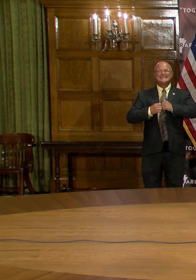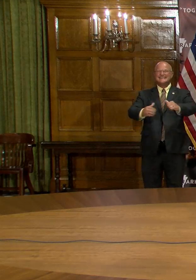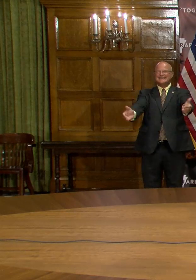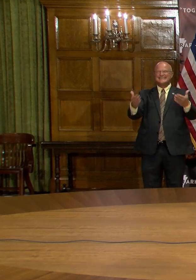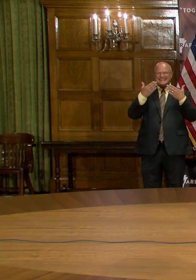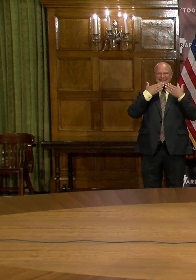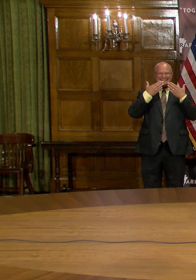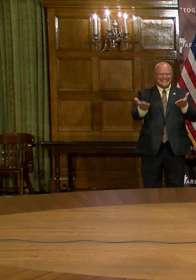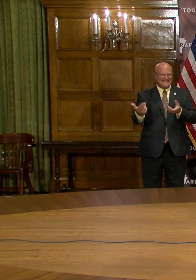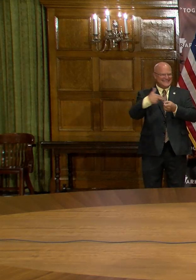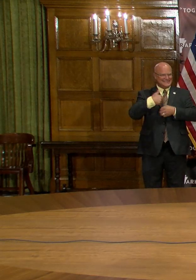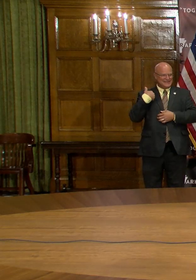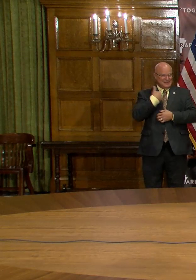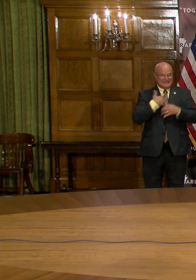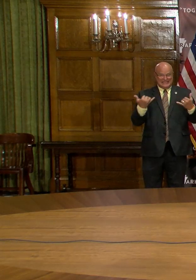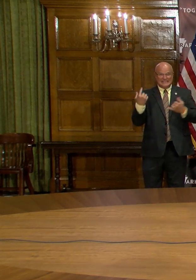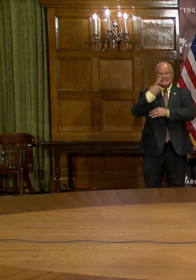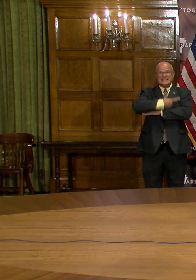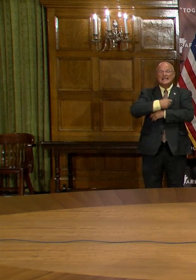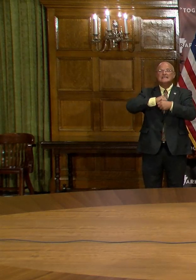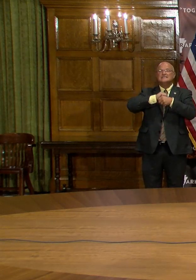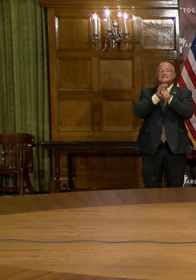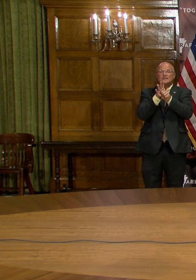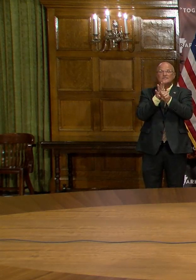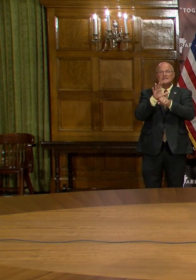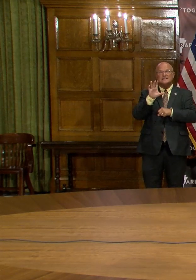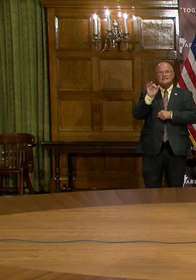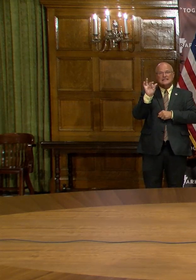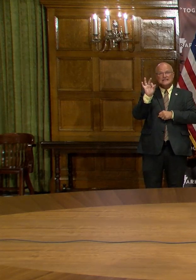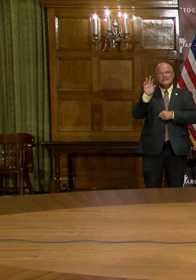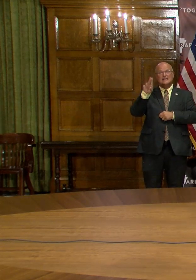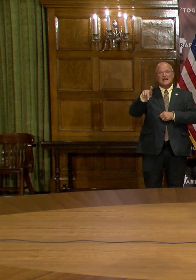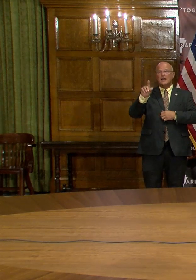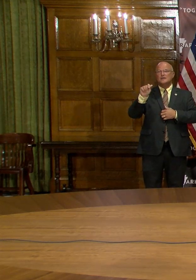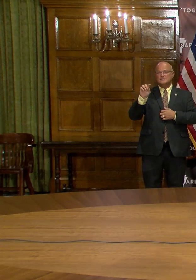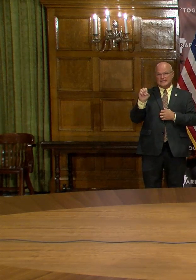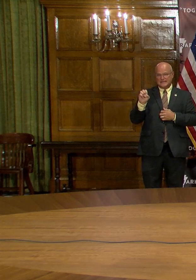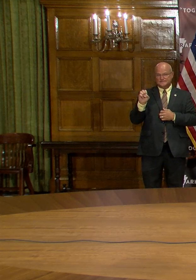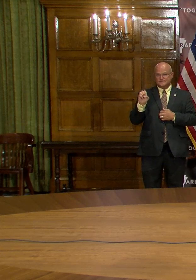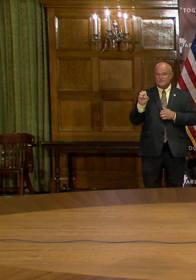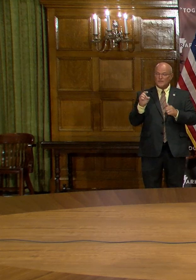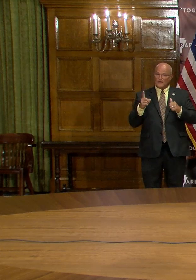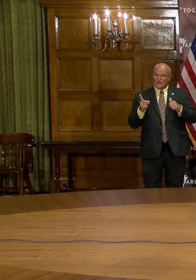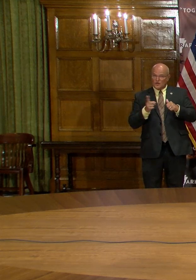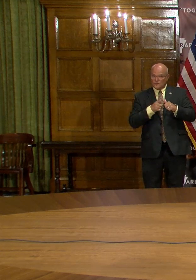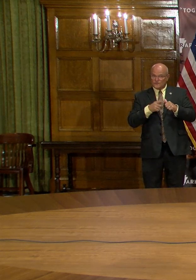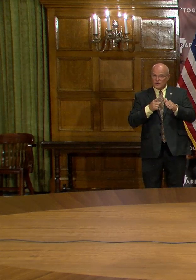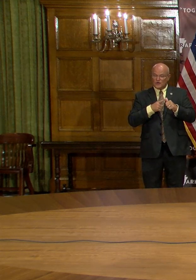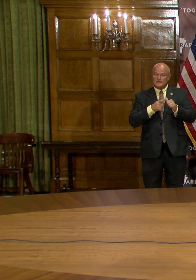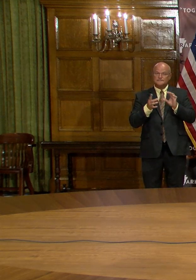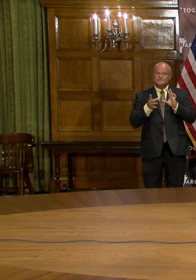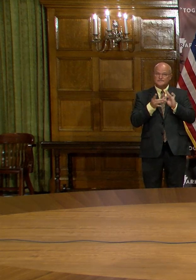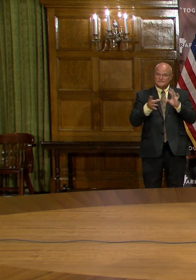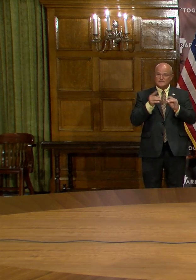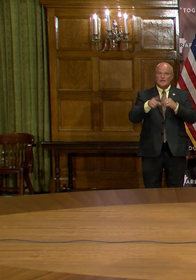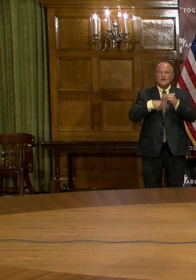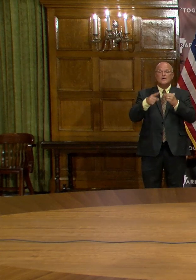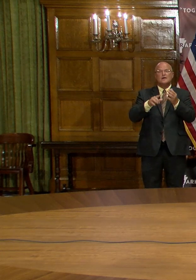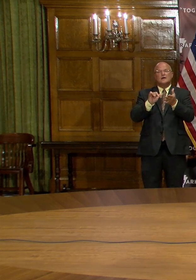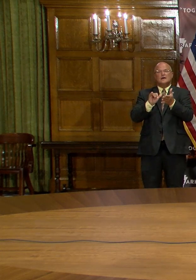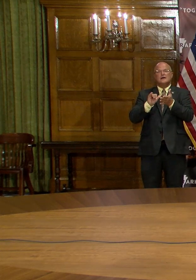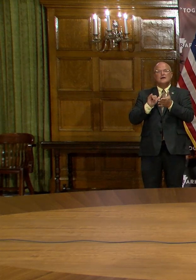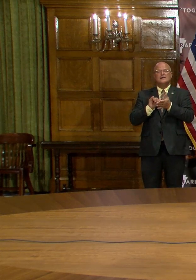Thank you for joining me for today's COVID-19 daily update. First, let me make a remark about